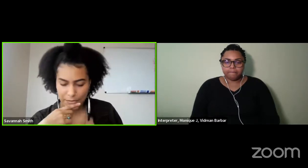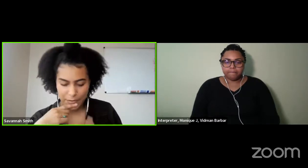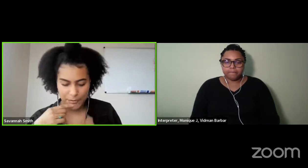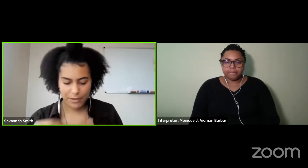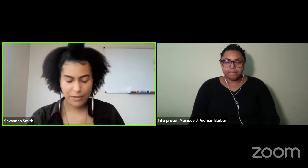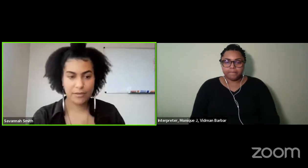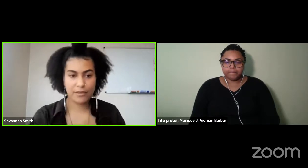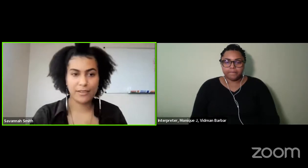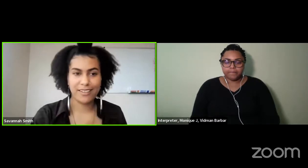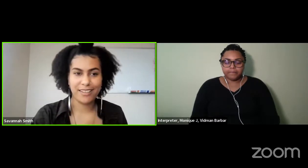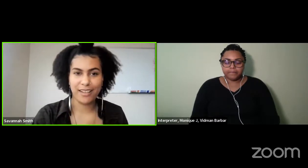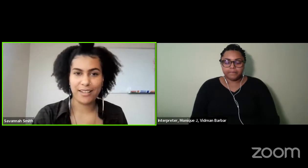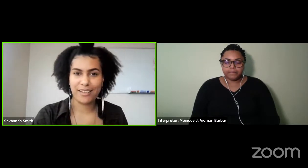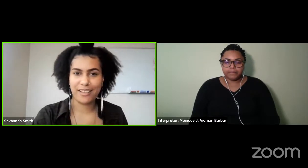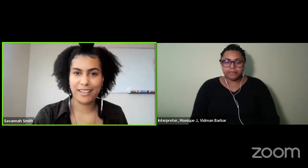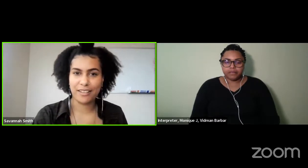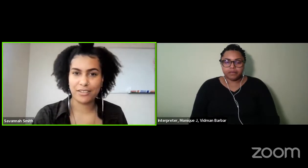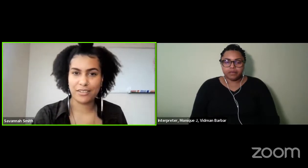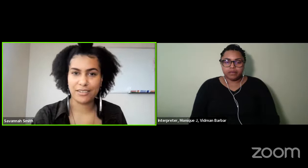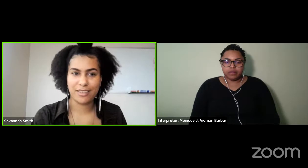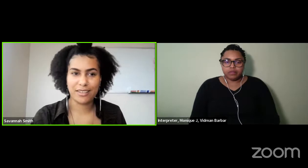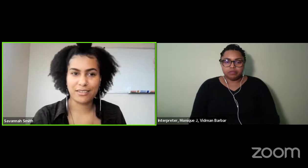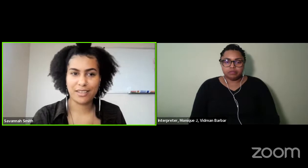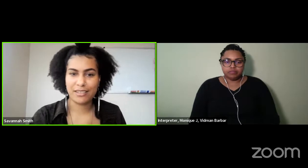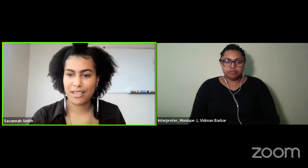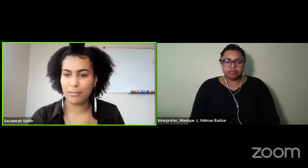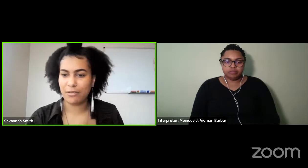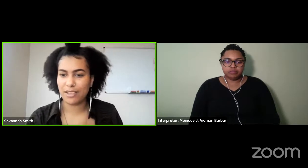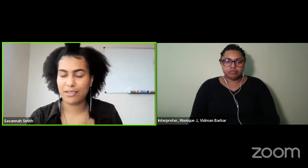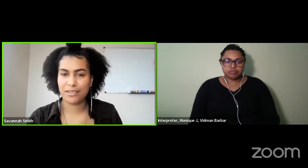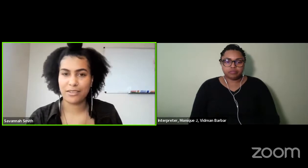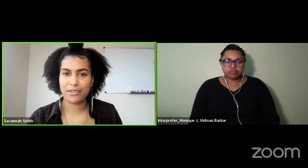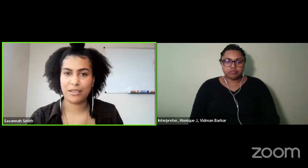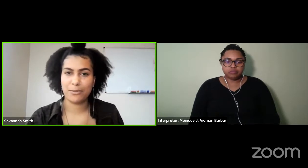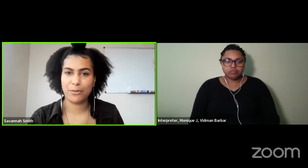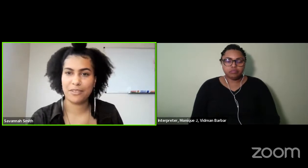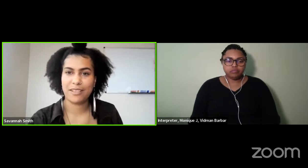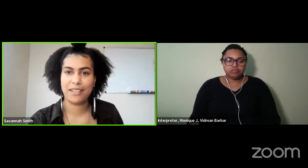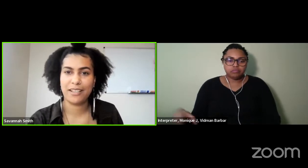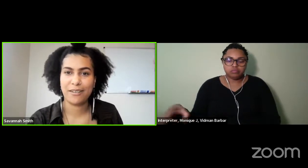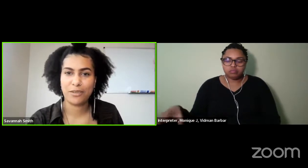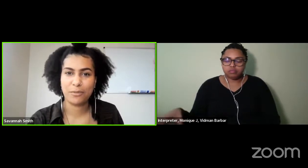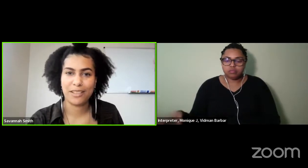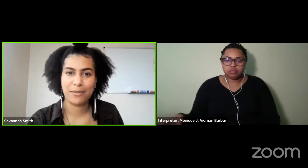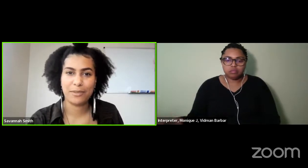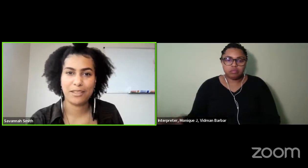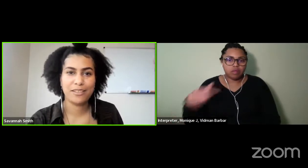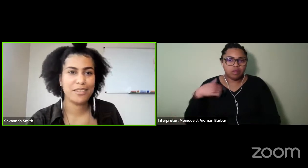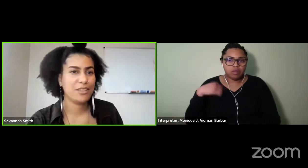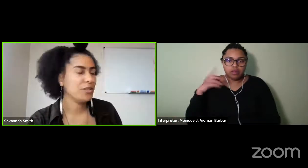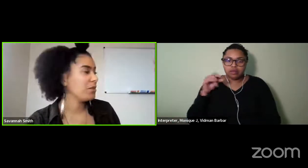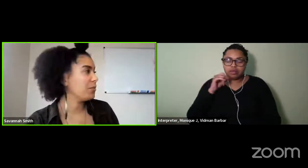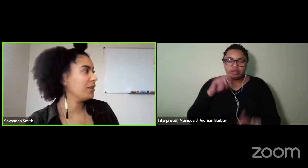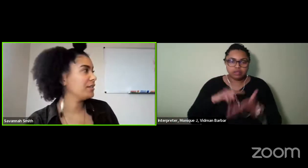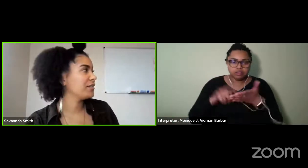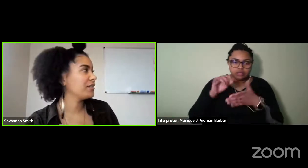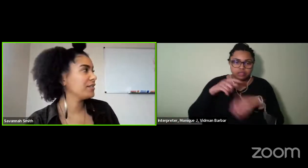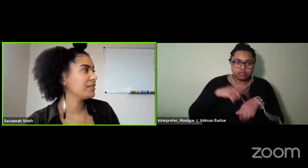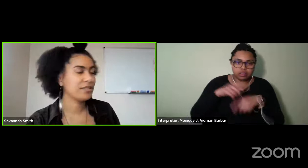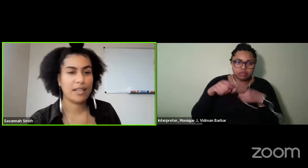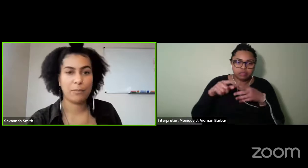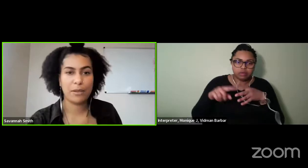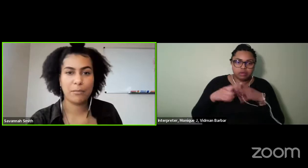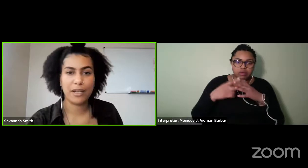Right, the breakout rooms. I actually did not check the time right when that started, so I was wondering the same thing. I was hoping Ebony